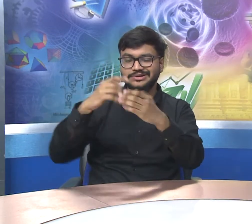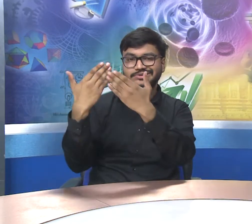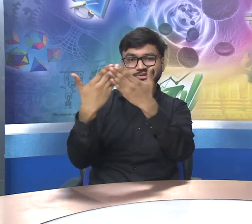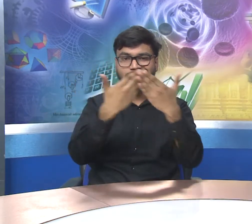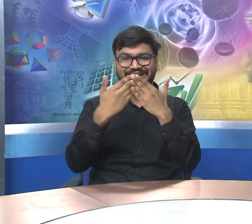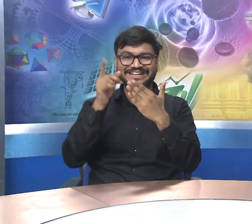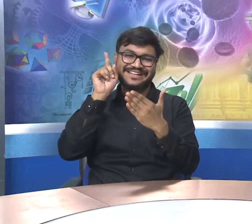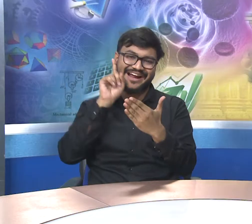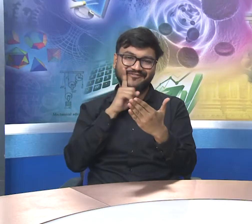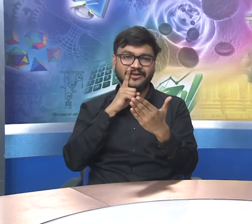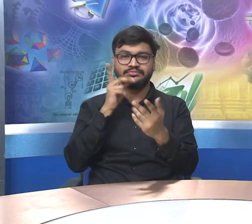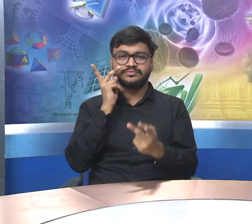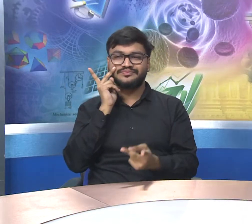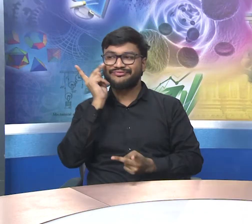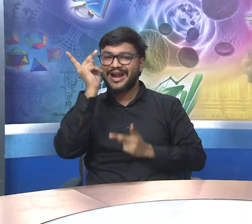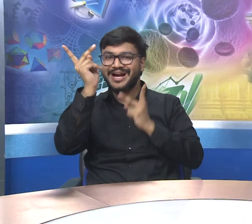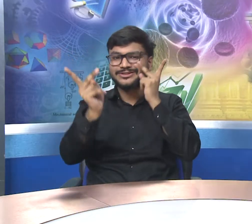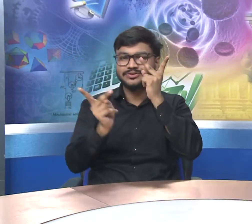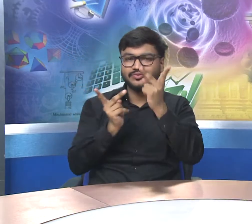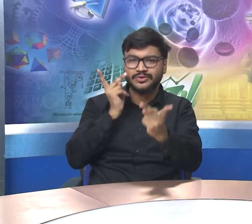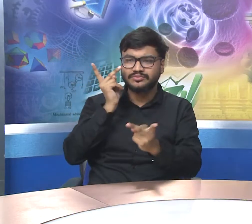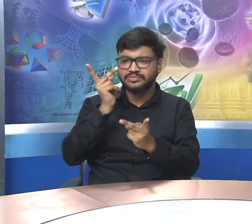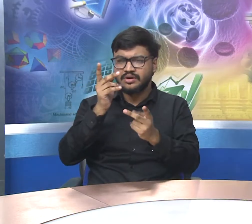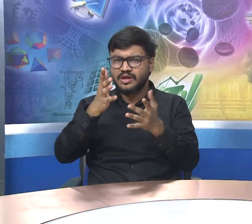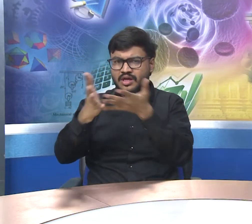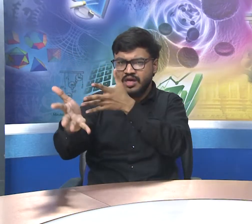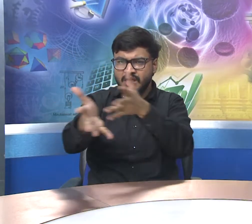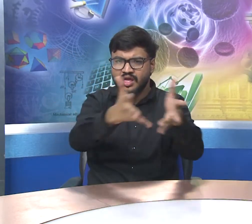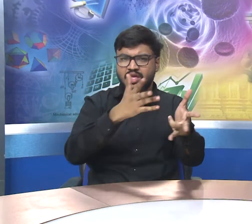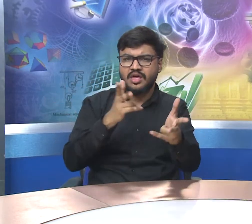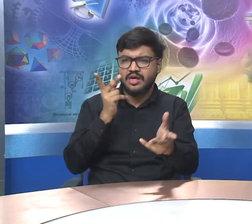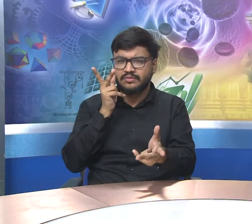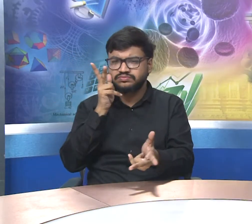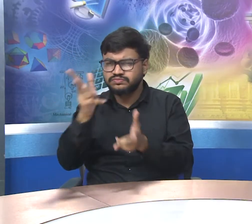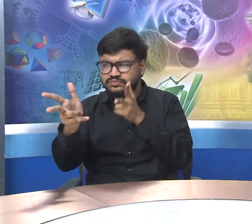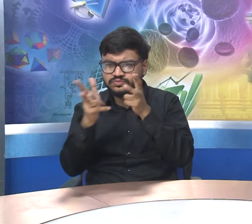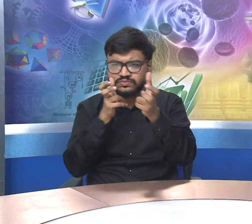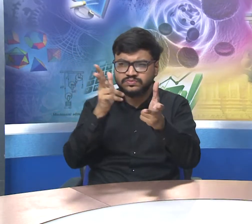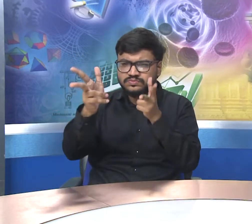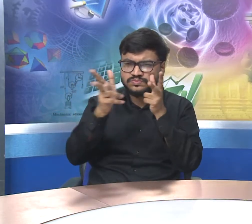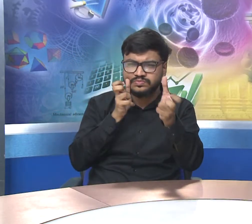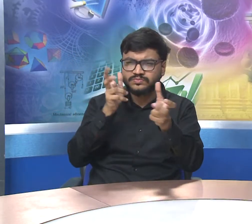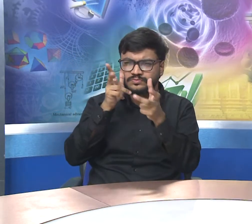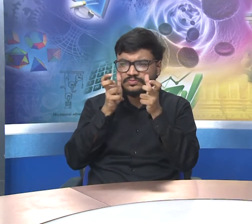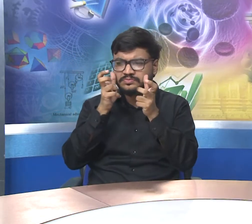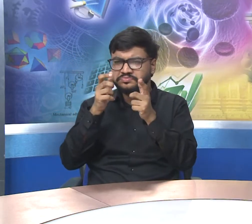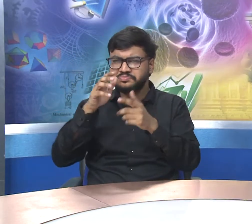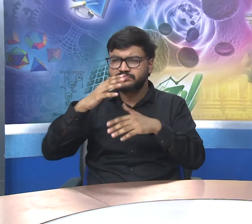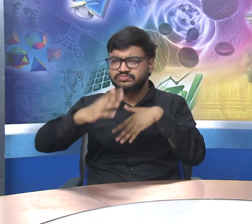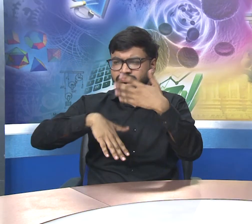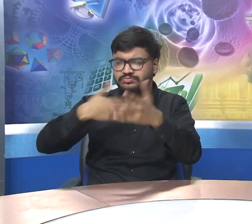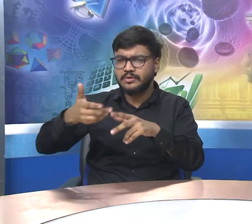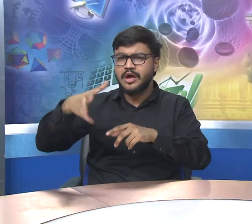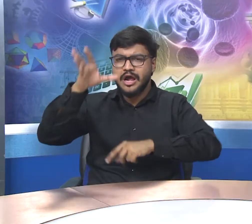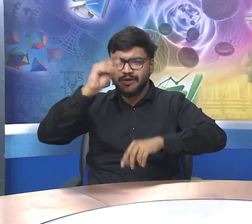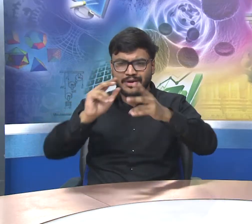They often join deaf schools and their strong visual skills ensure that they